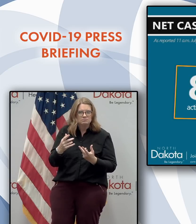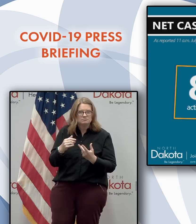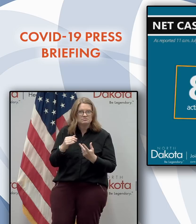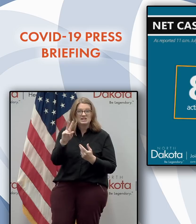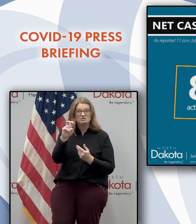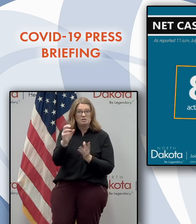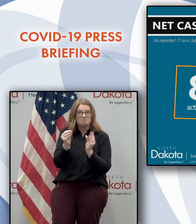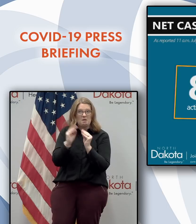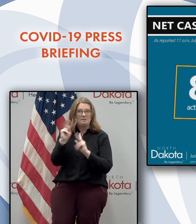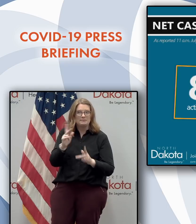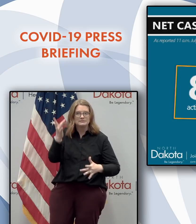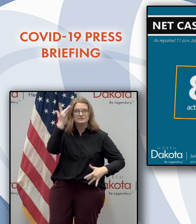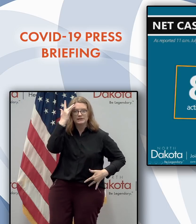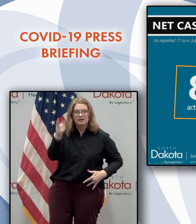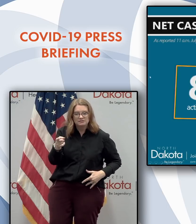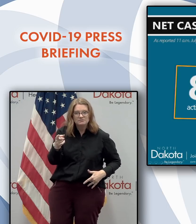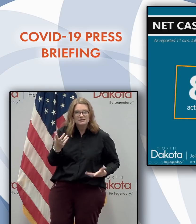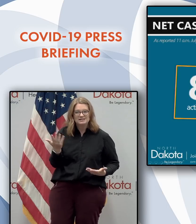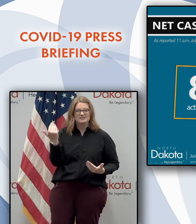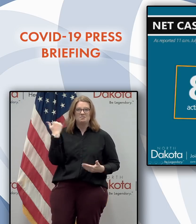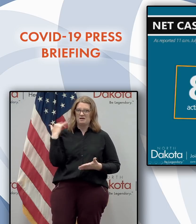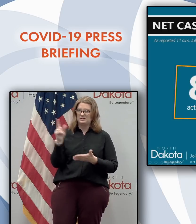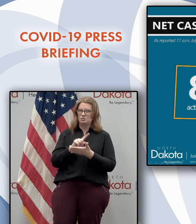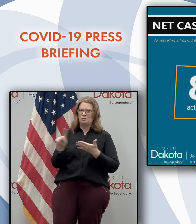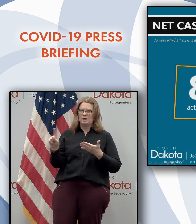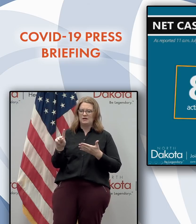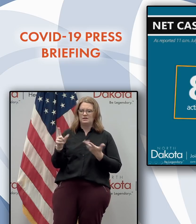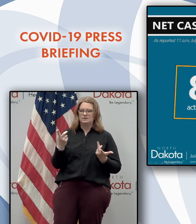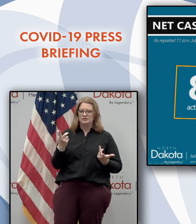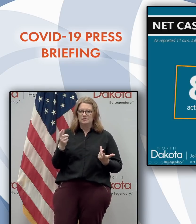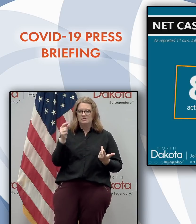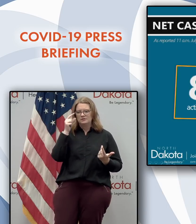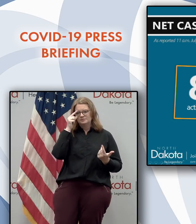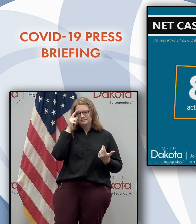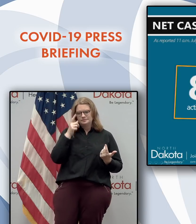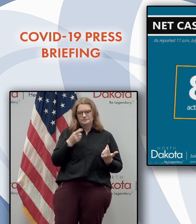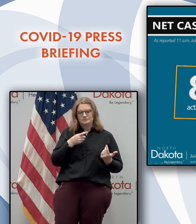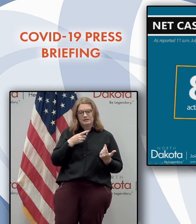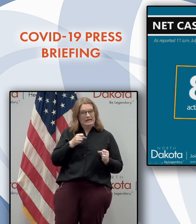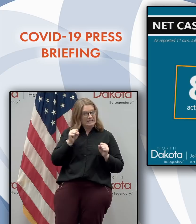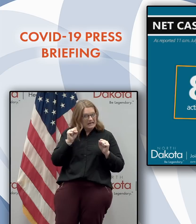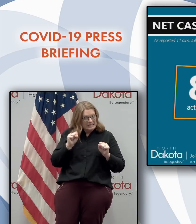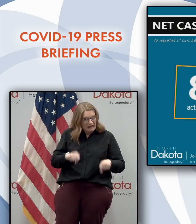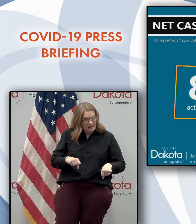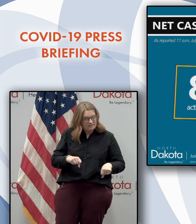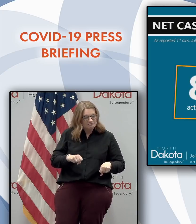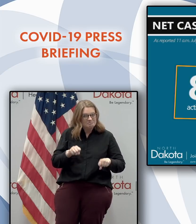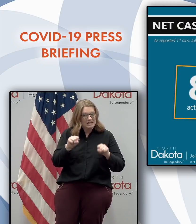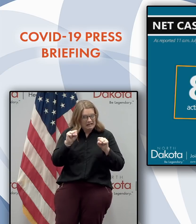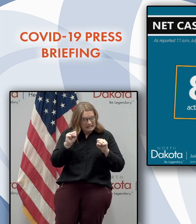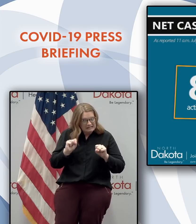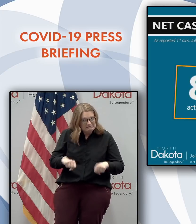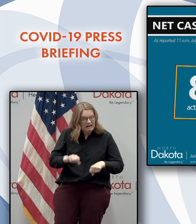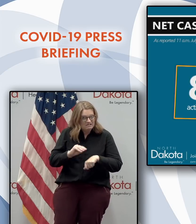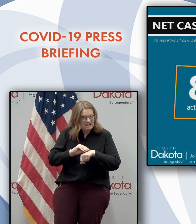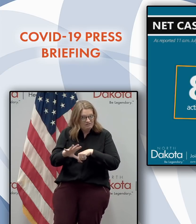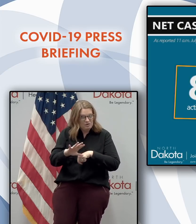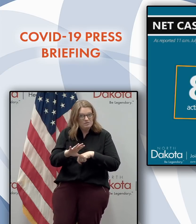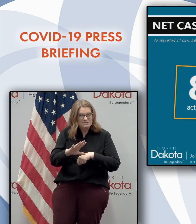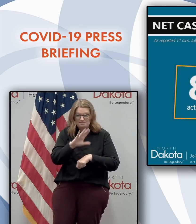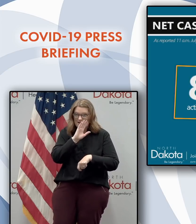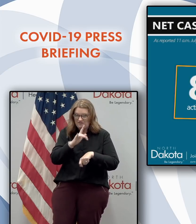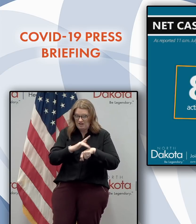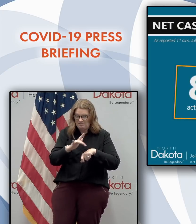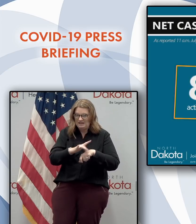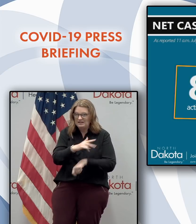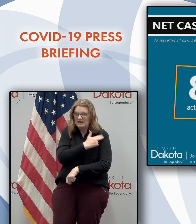state. That's over the past week. That's the thing that does can start to put pressure on healthcare. This is the thing that